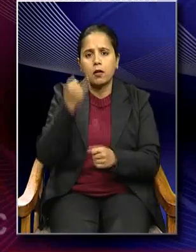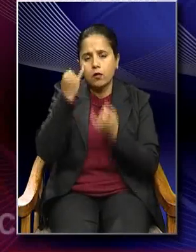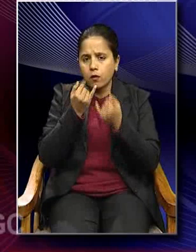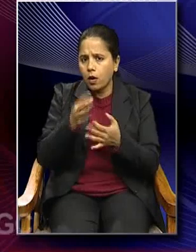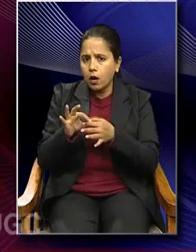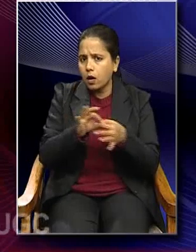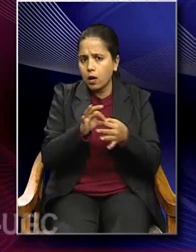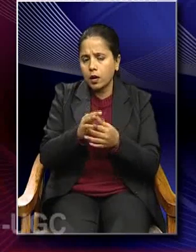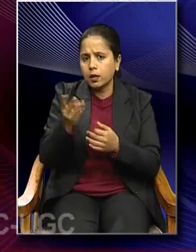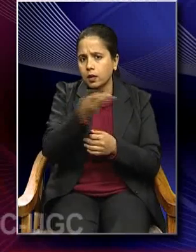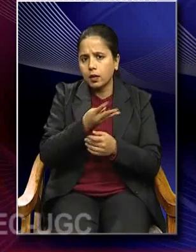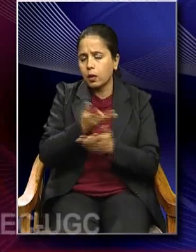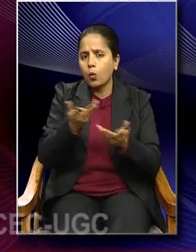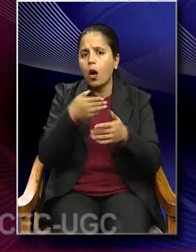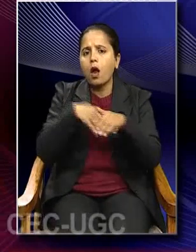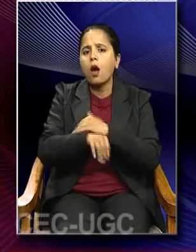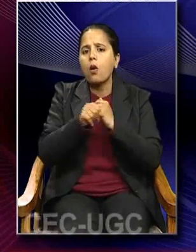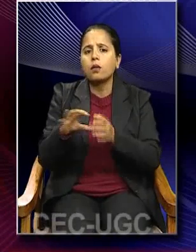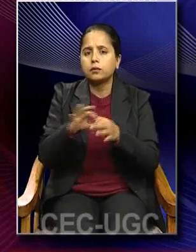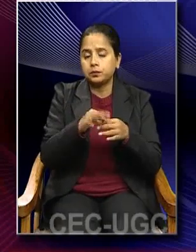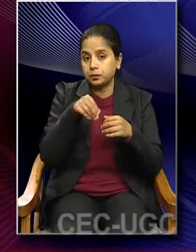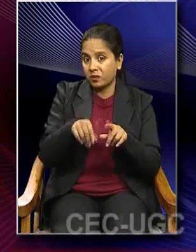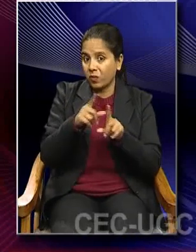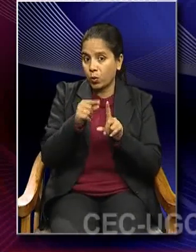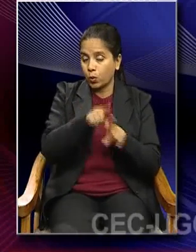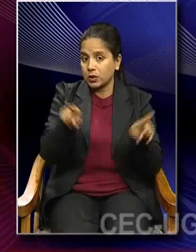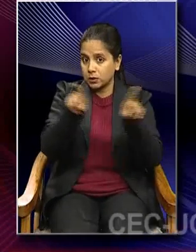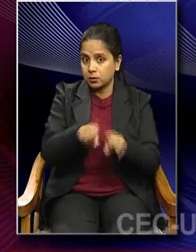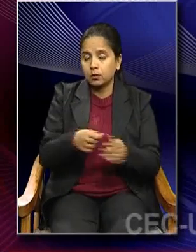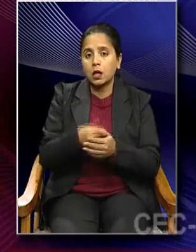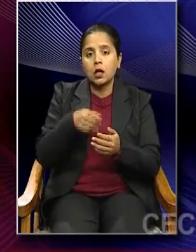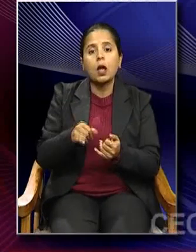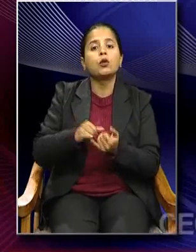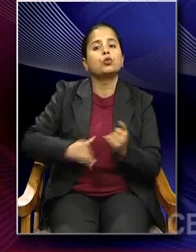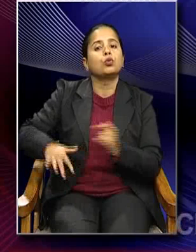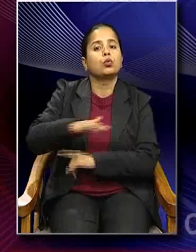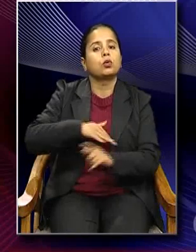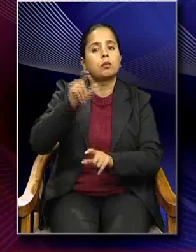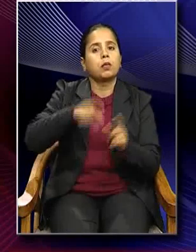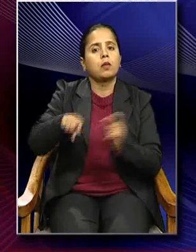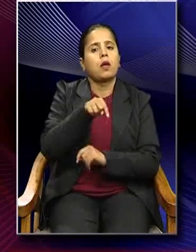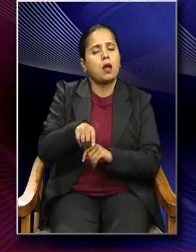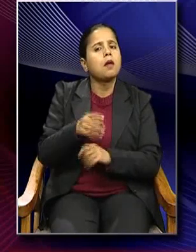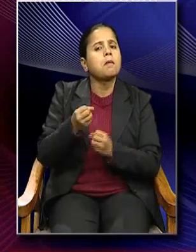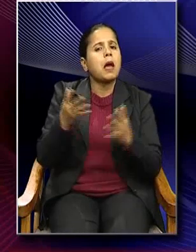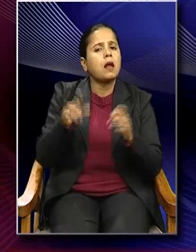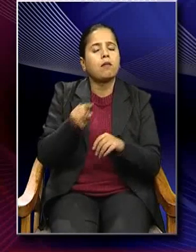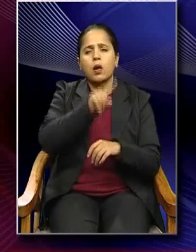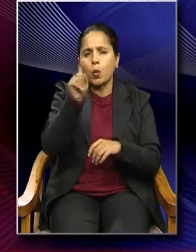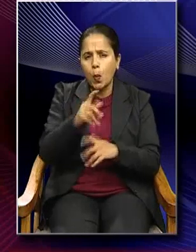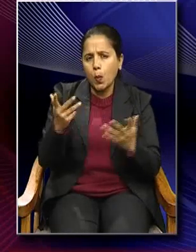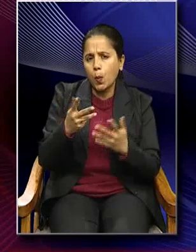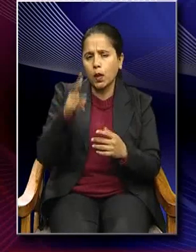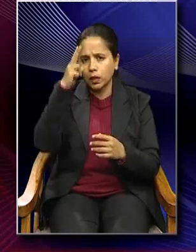between the three domains. And to do this, sociologists often ask relevant